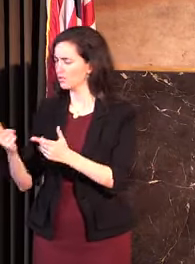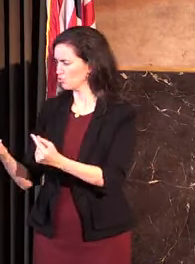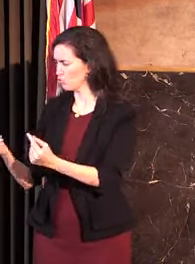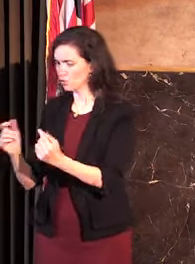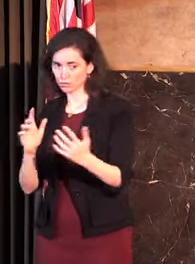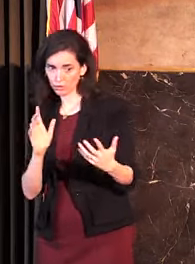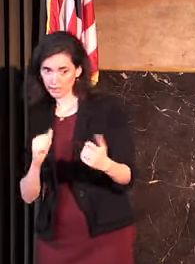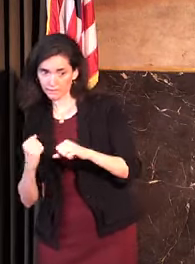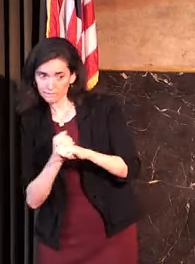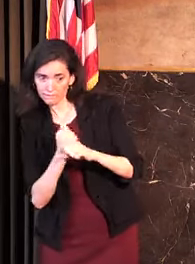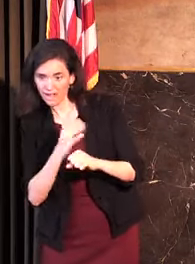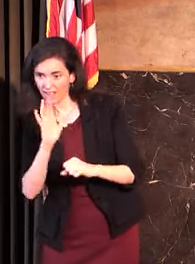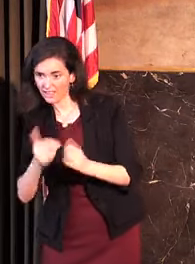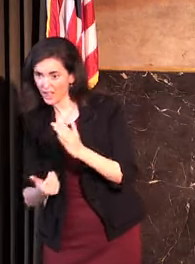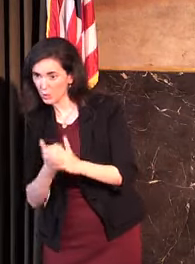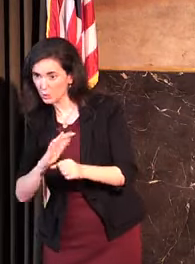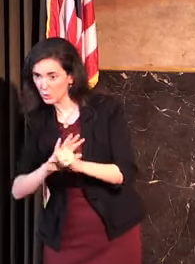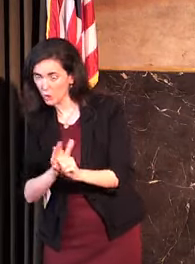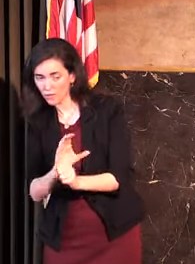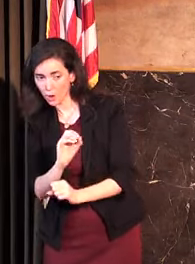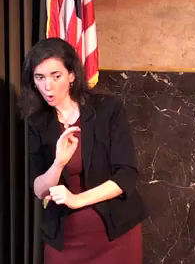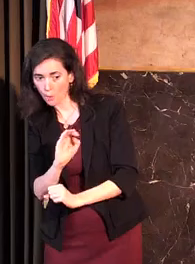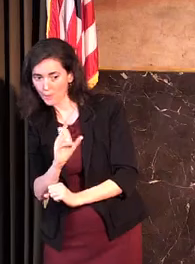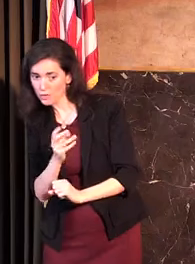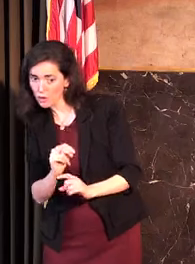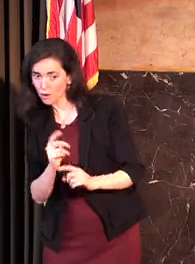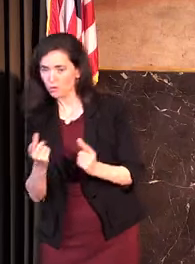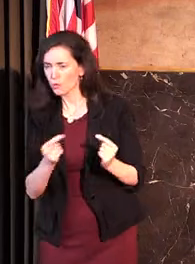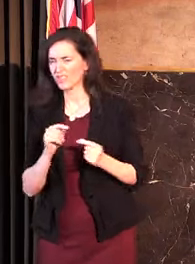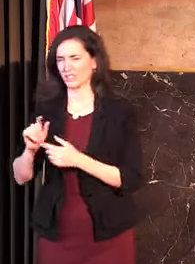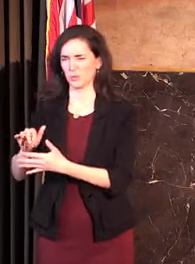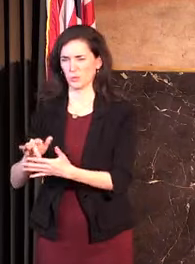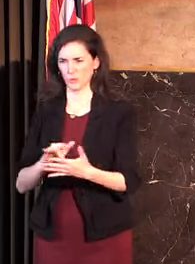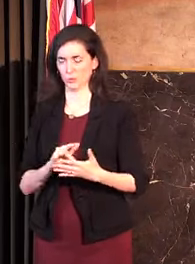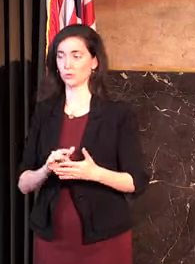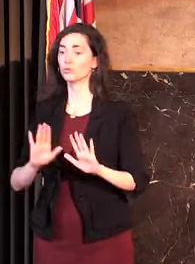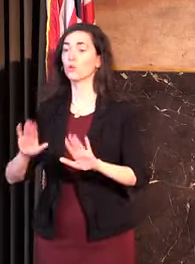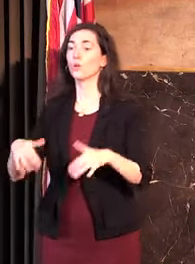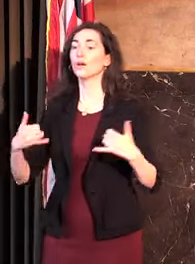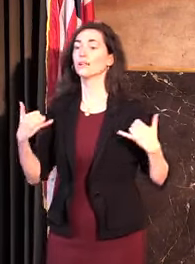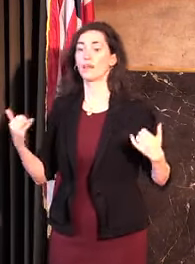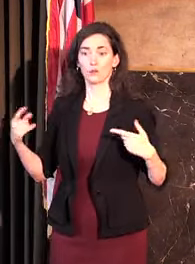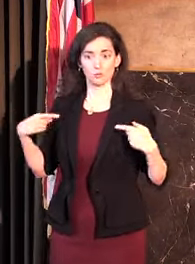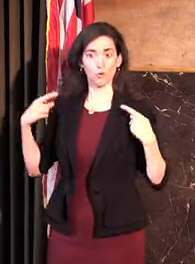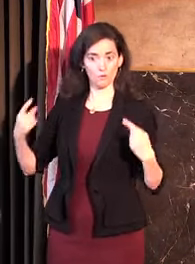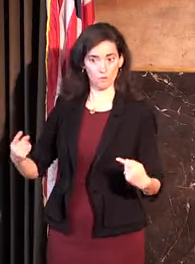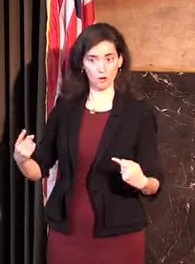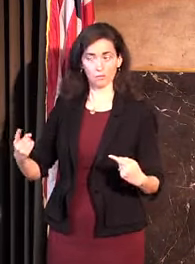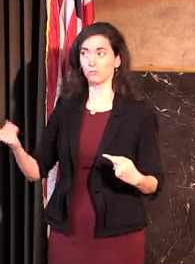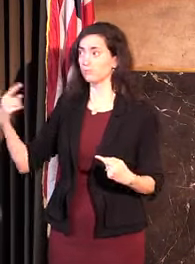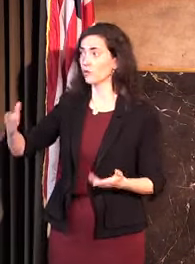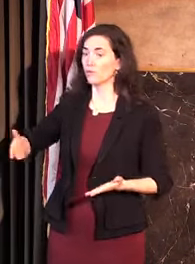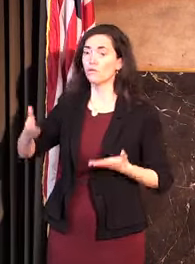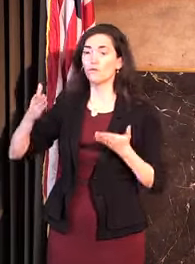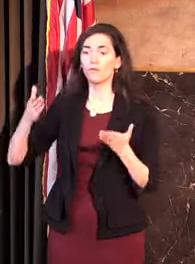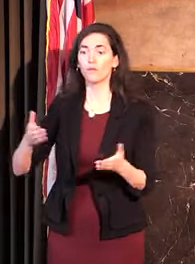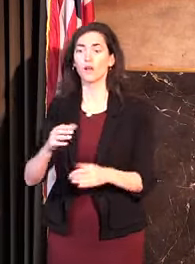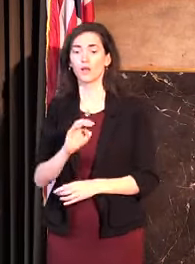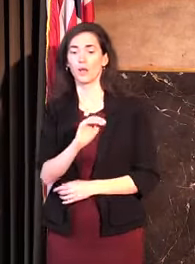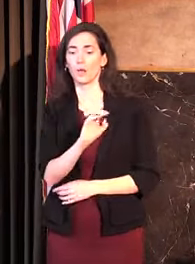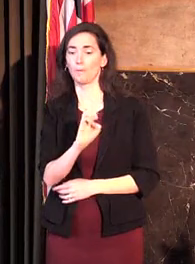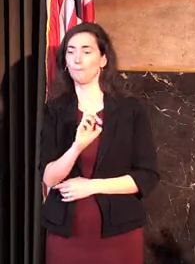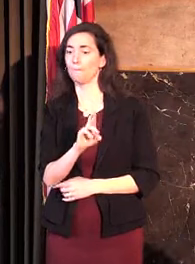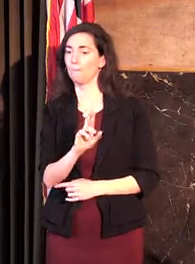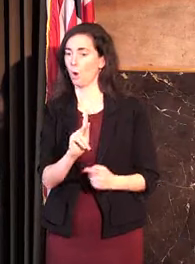availability, we believe, at least initially, I know the recommendation is for a pharmaceutical intervention by Merck